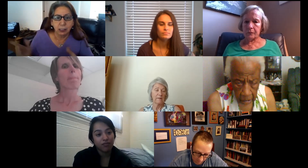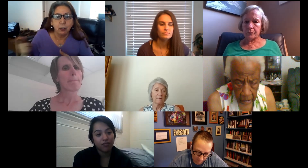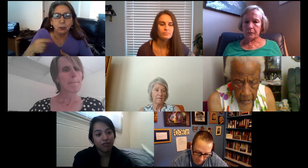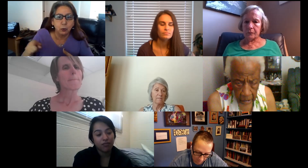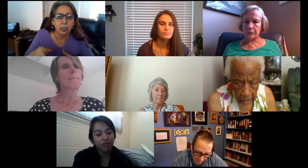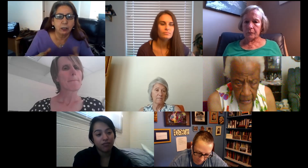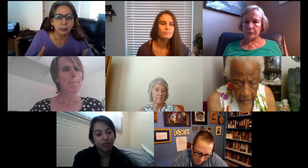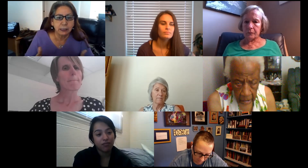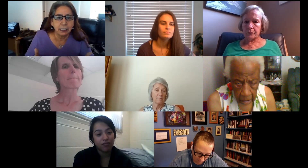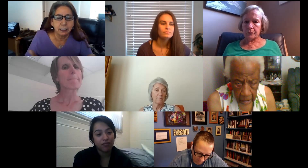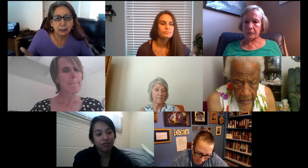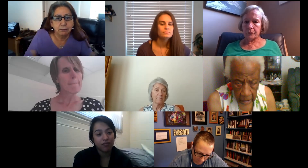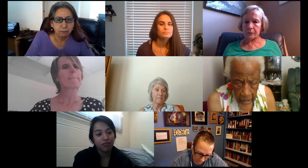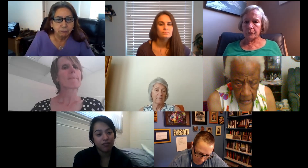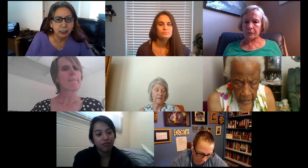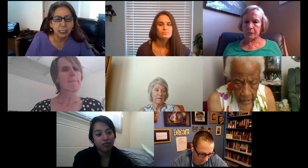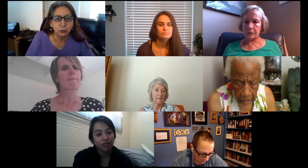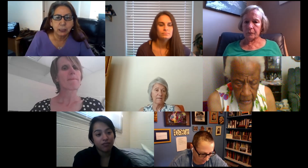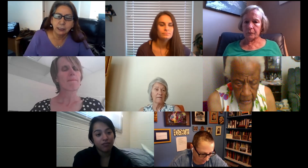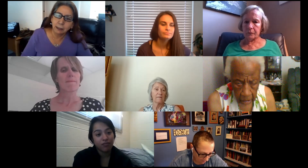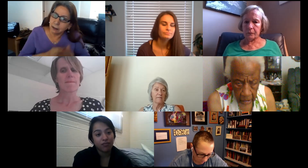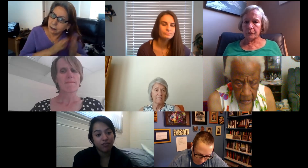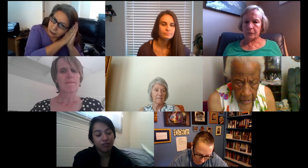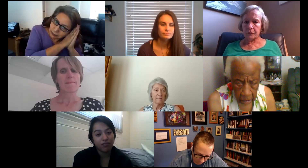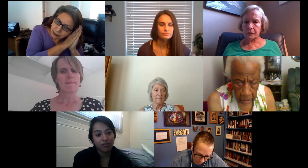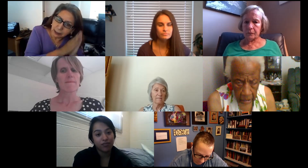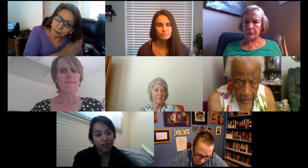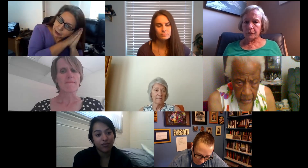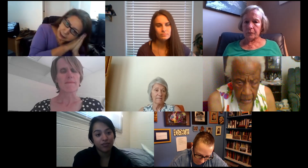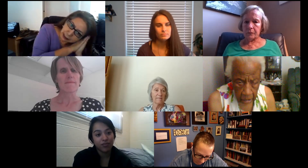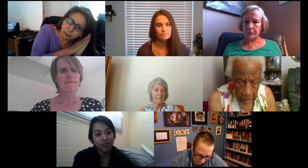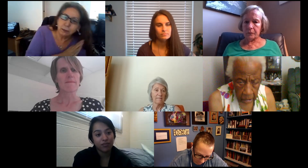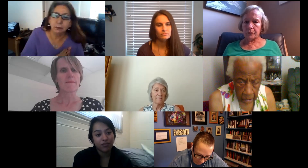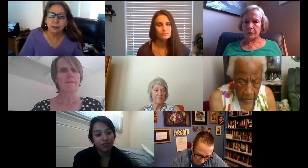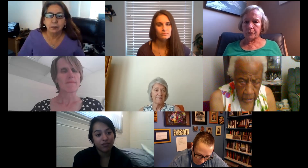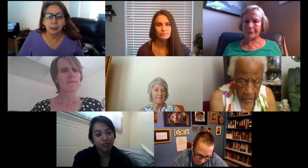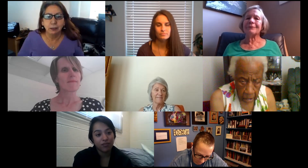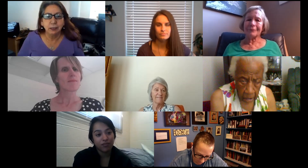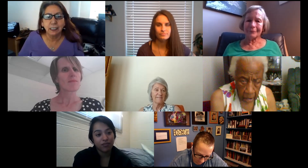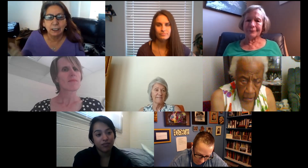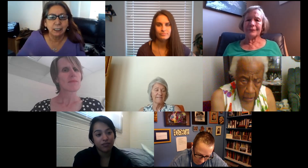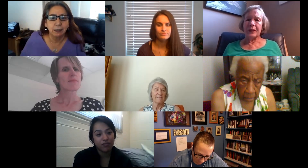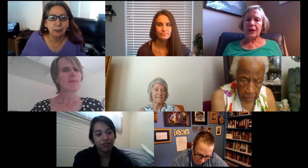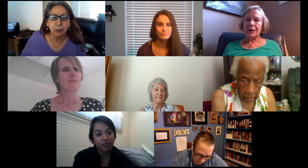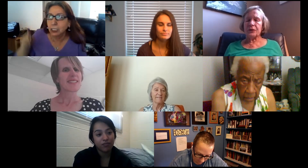all know how to say it, and that's what they say, sleep, sleep, you know, stuff like that. Or they just